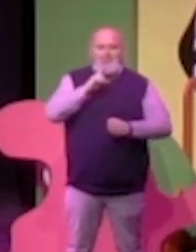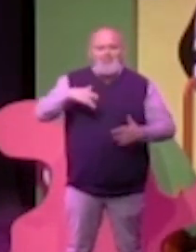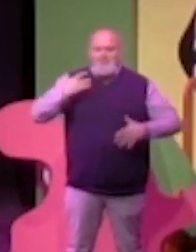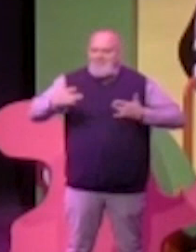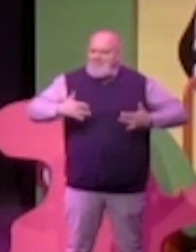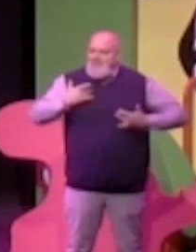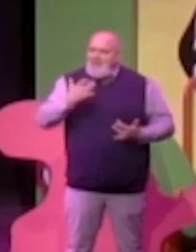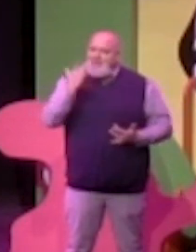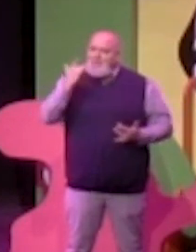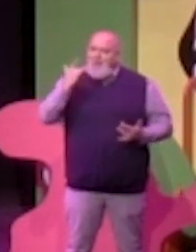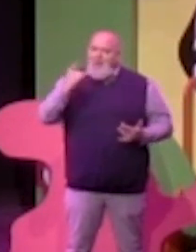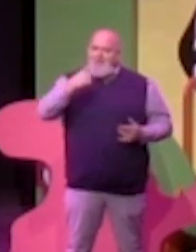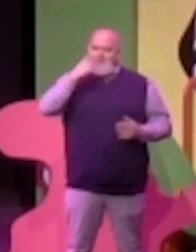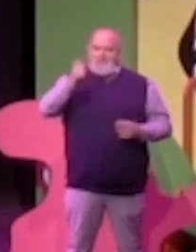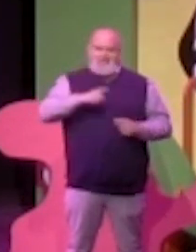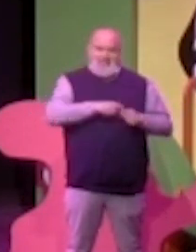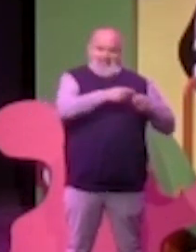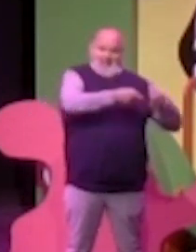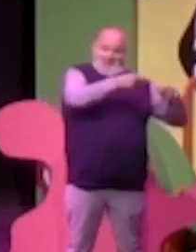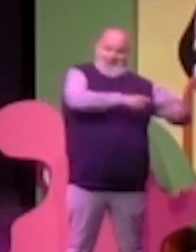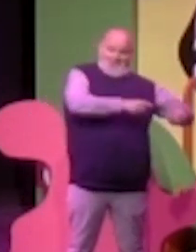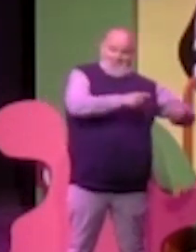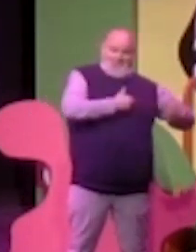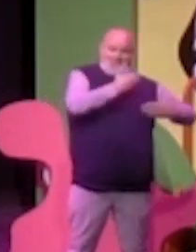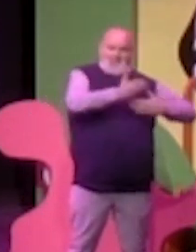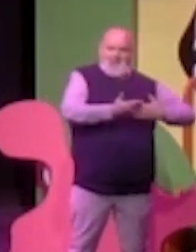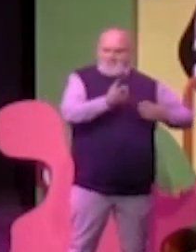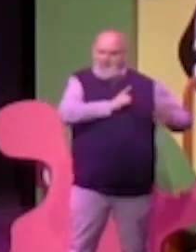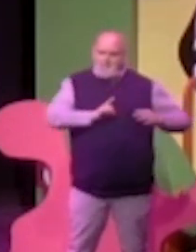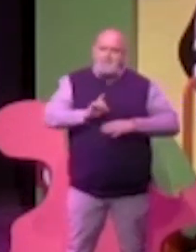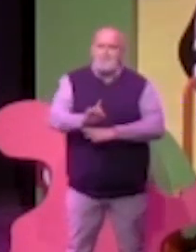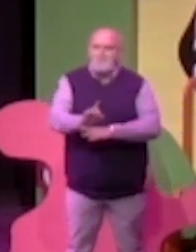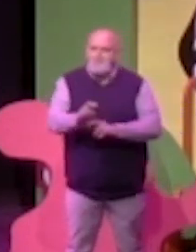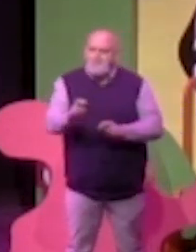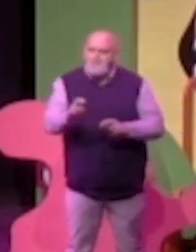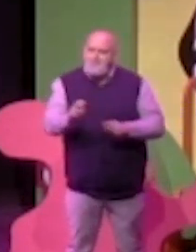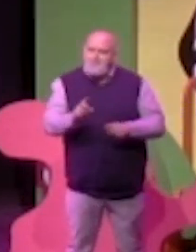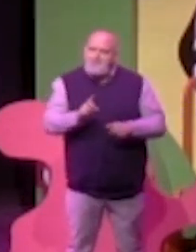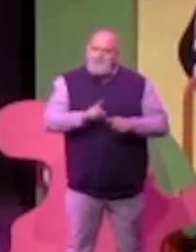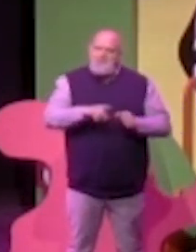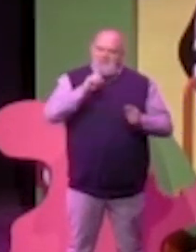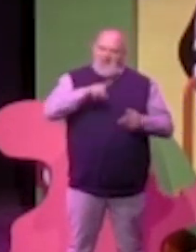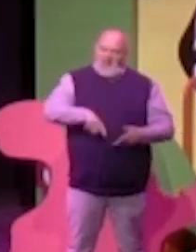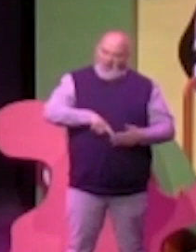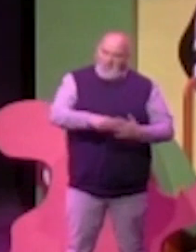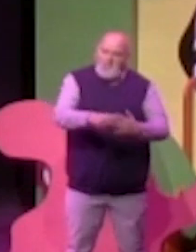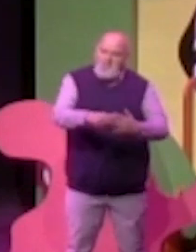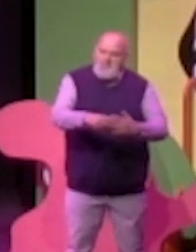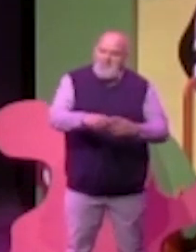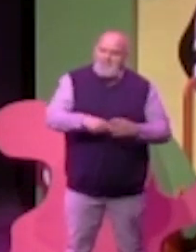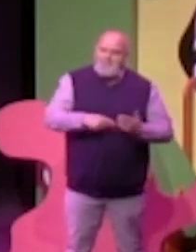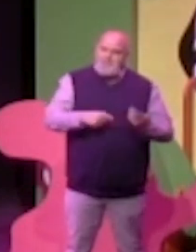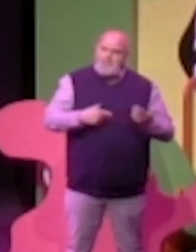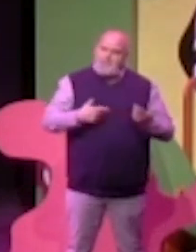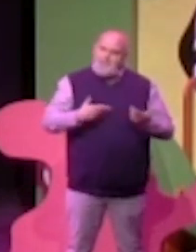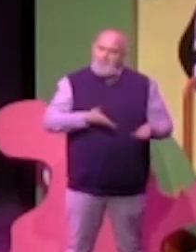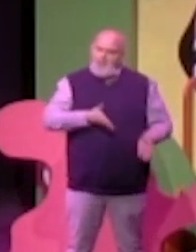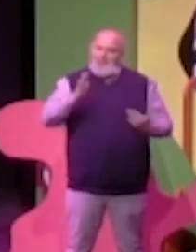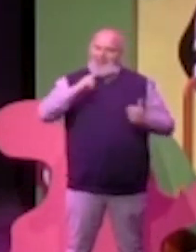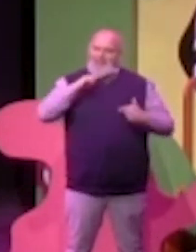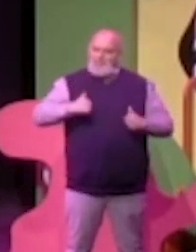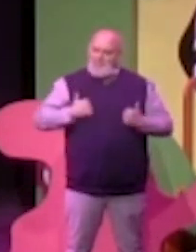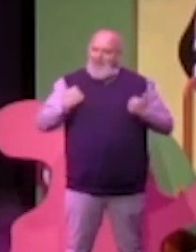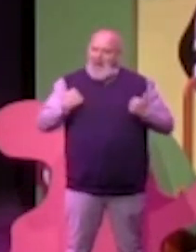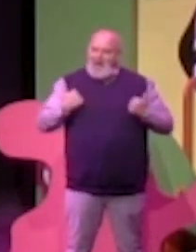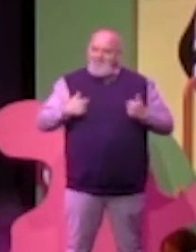kind of came on the heels of that planning process to step into implementation, right? Bringing this to life. And at that point, it was very